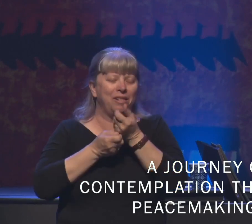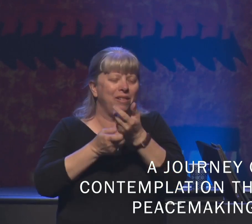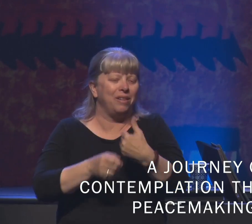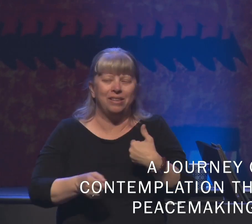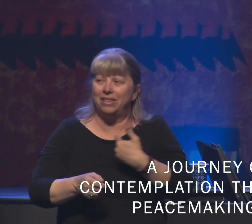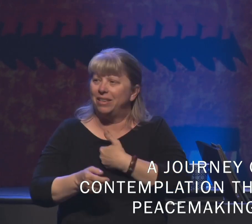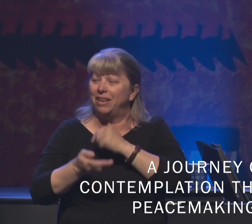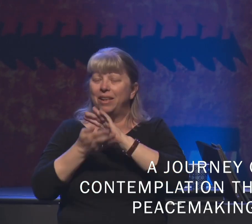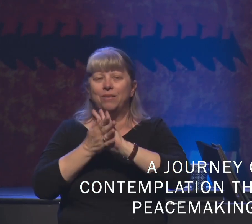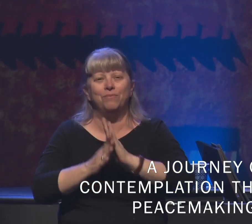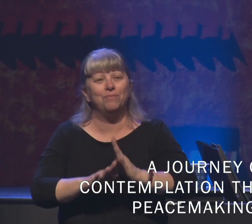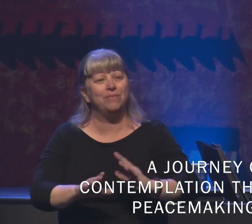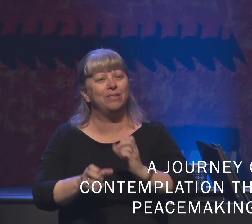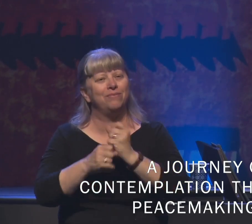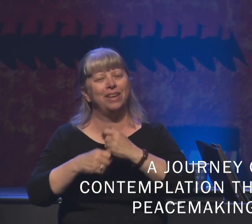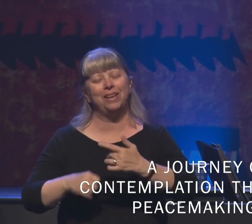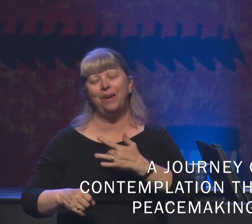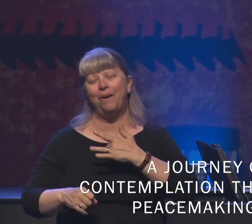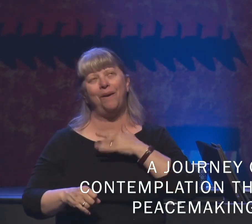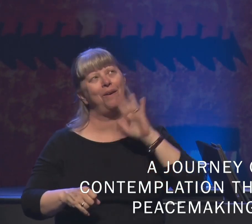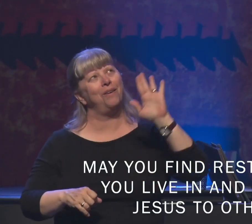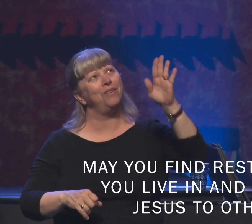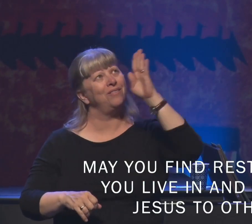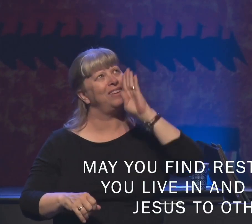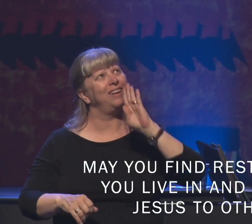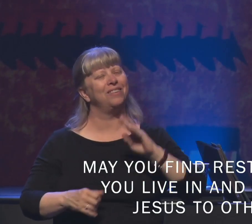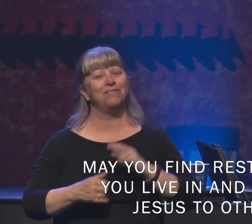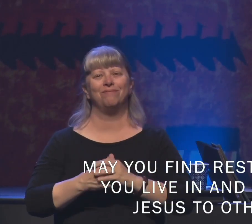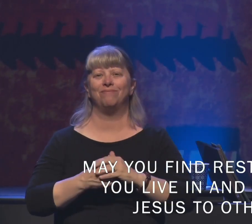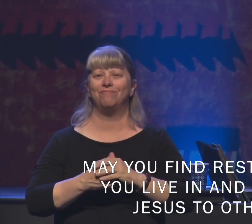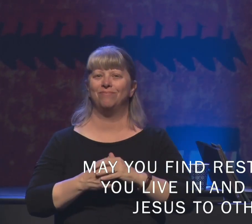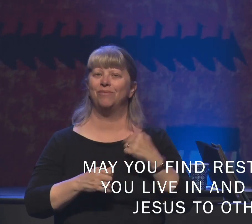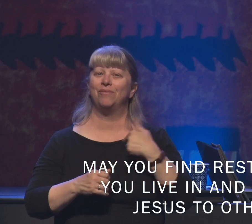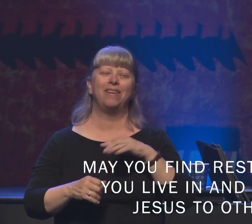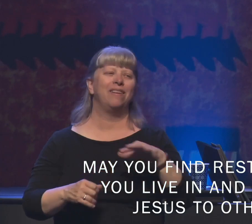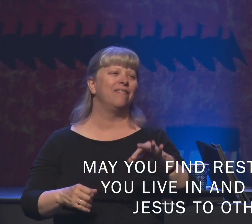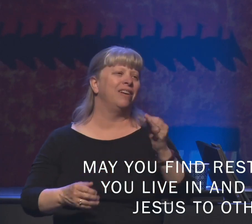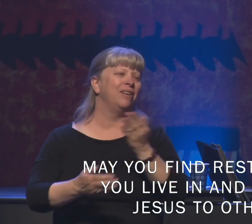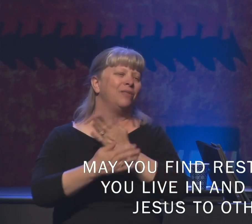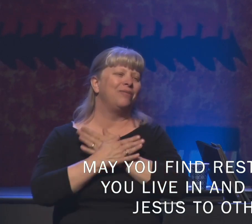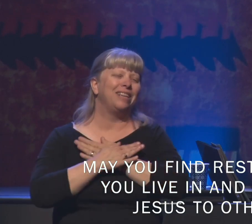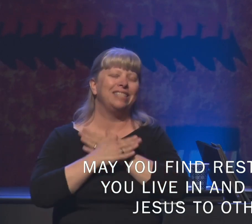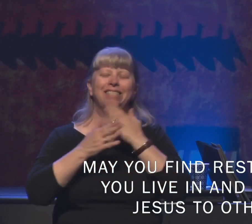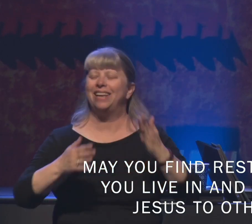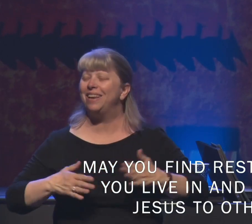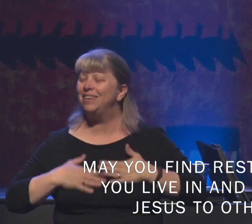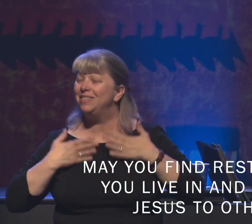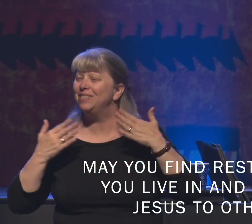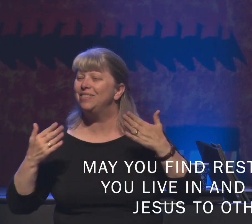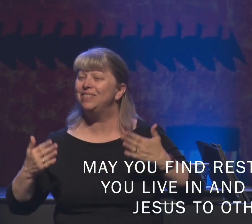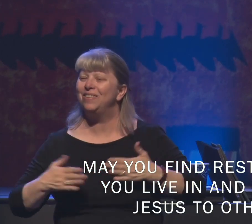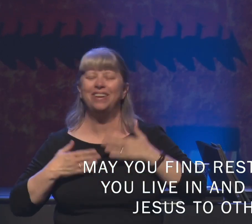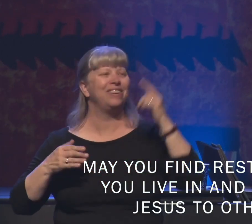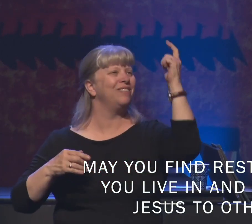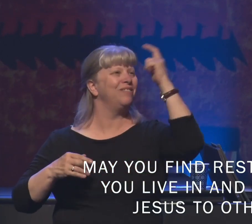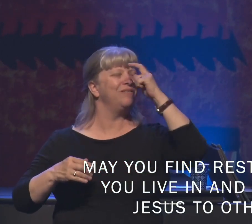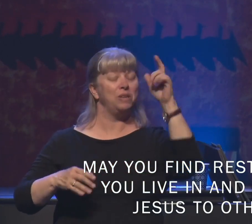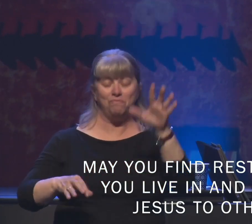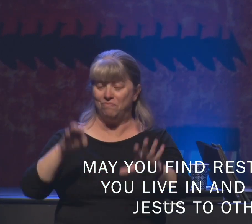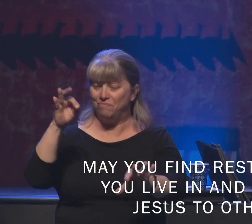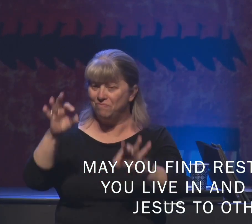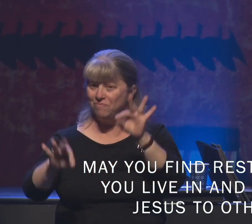the peacemaking heart of God. And may you find rest and joy and wisdom as you